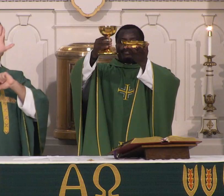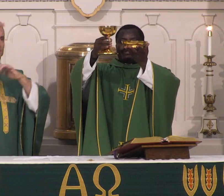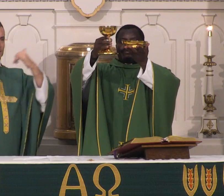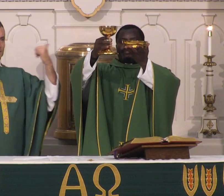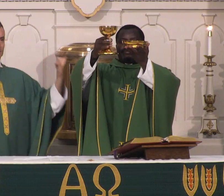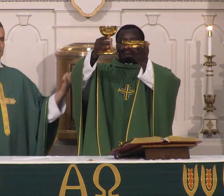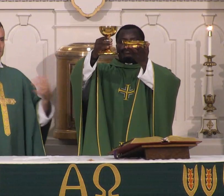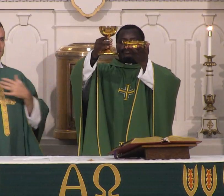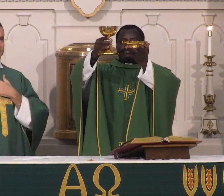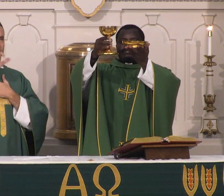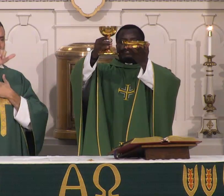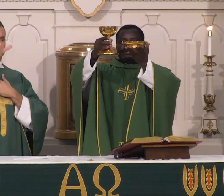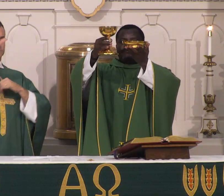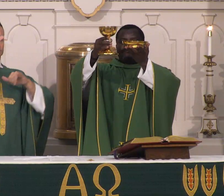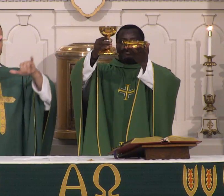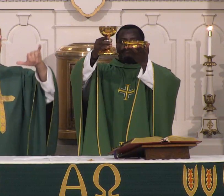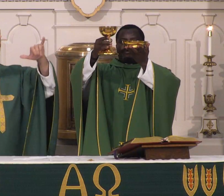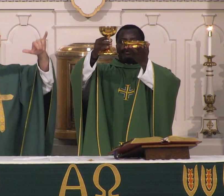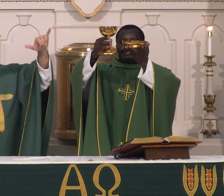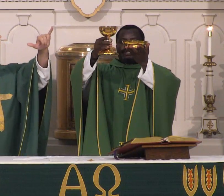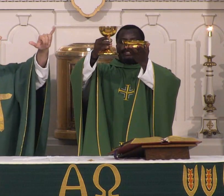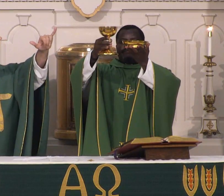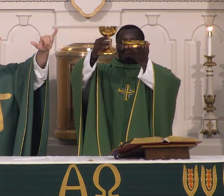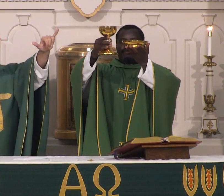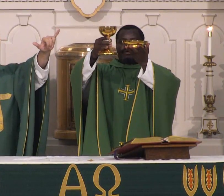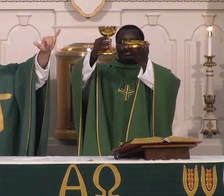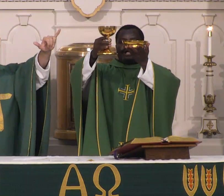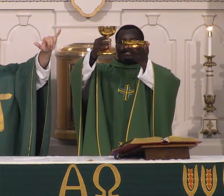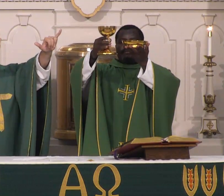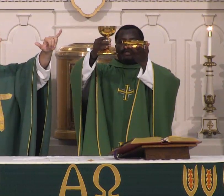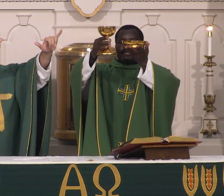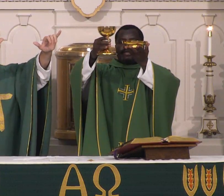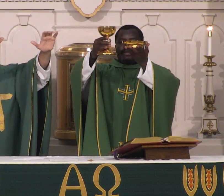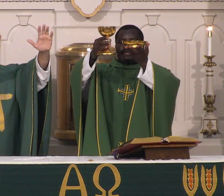and honor is yours forever and ever.